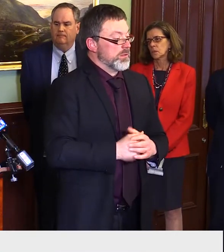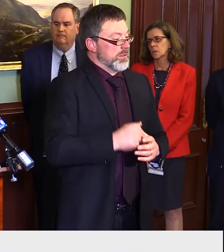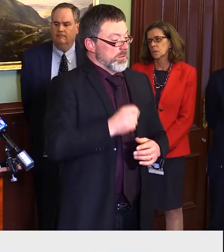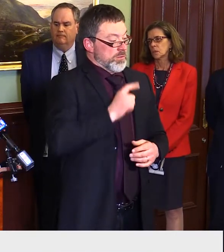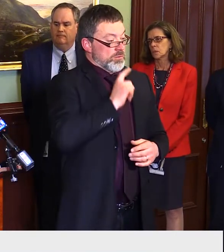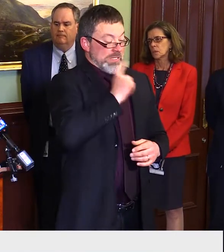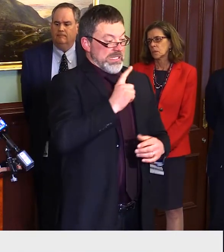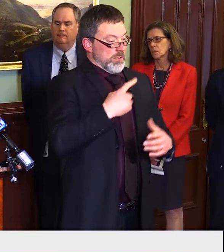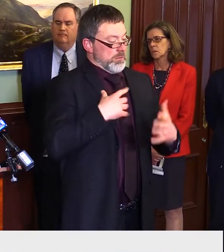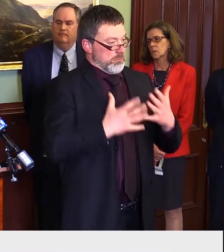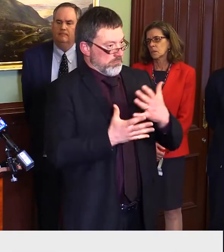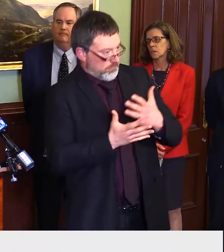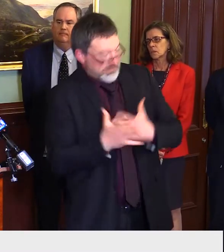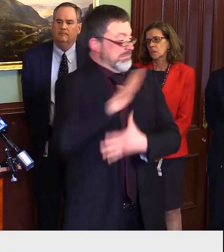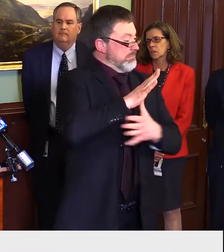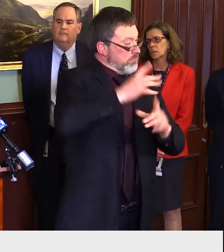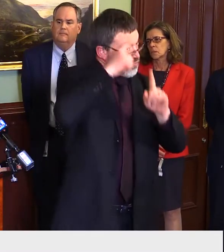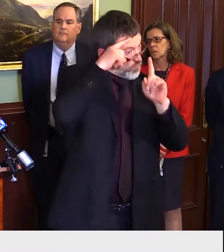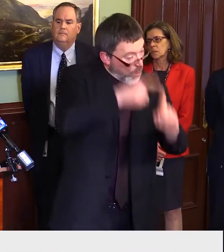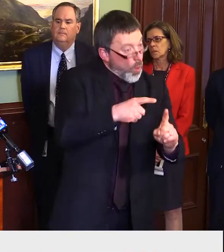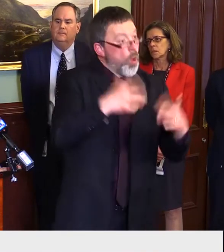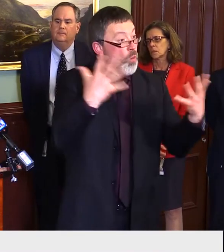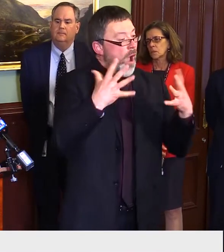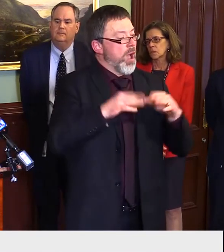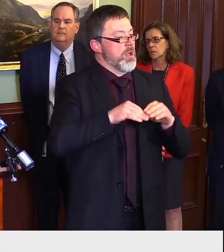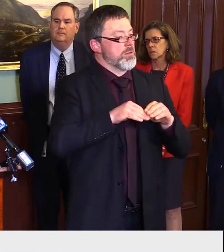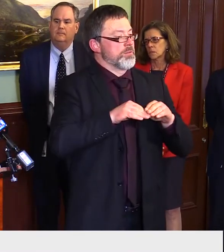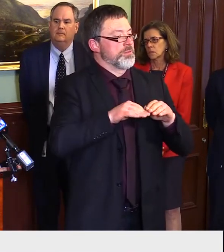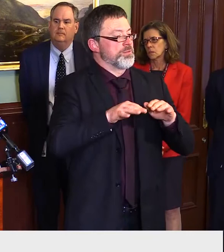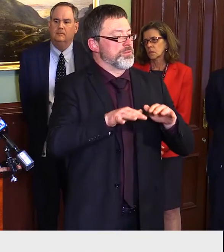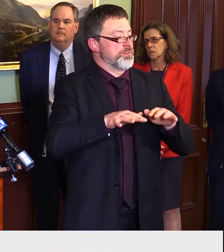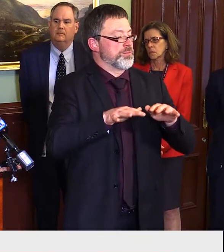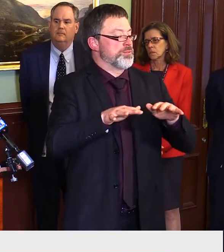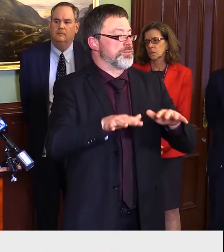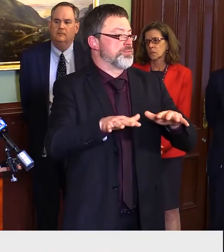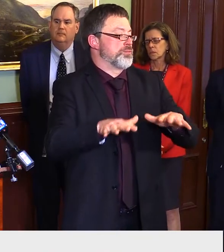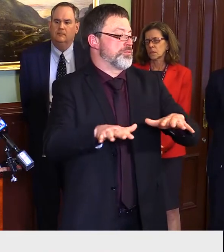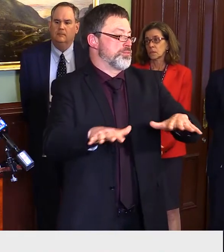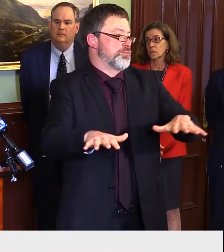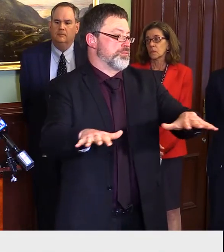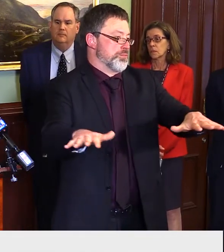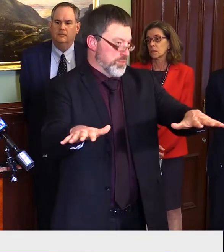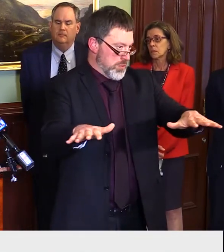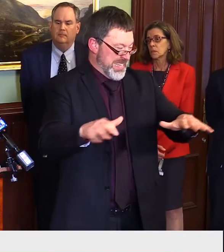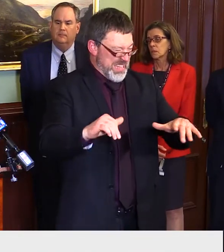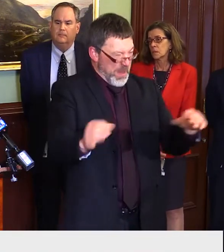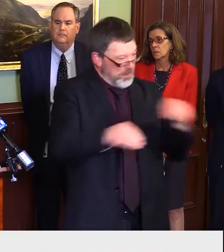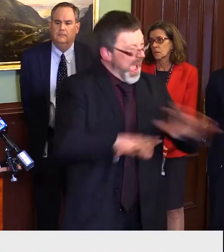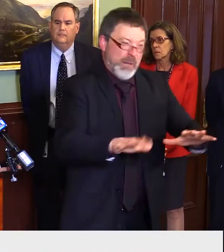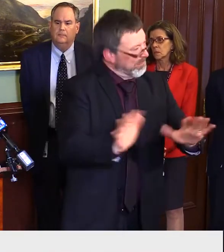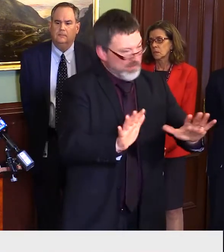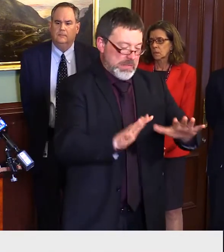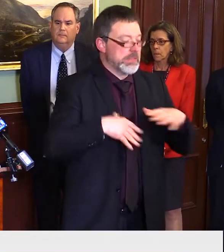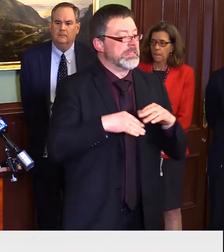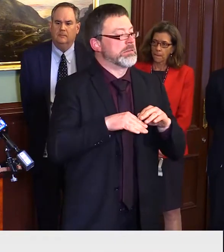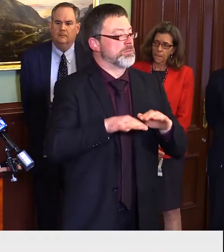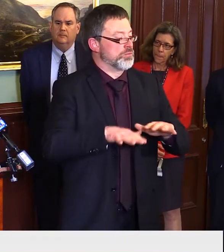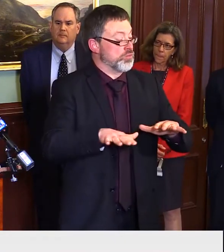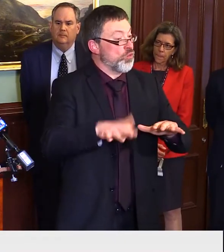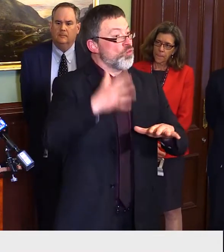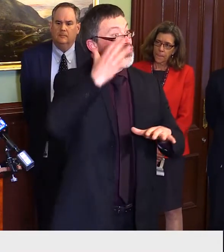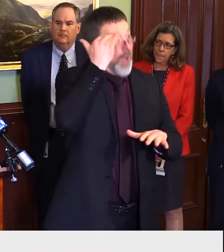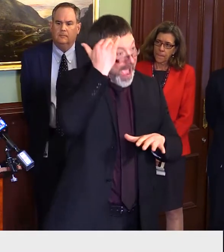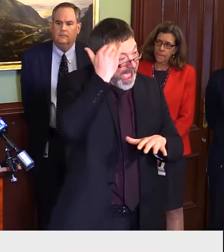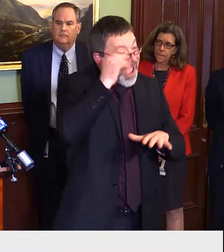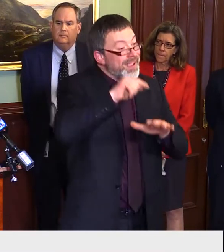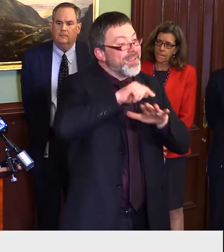COVID-19 and ensure that our healthcare systems can keep up with the demands for care to ensure the best outcomes for all Vermonters. Our